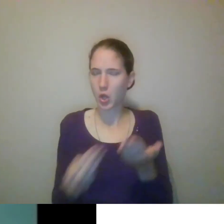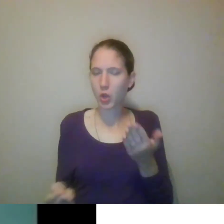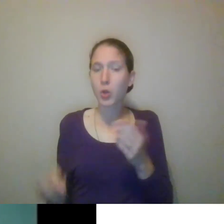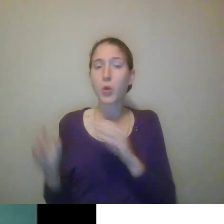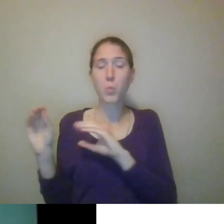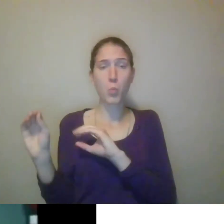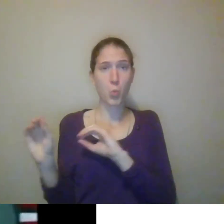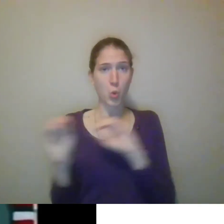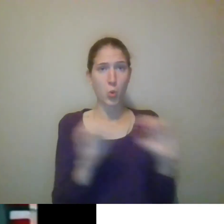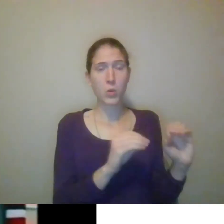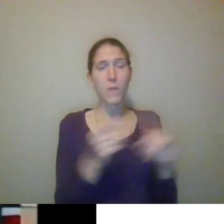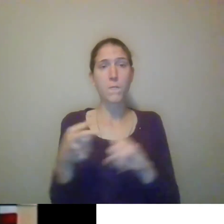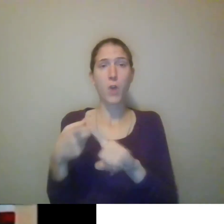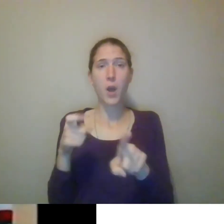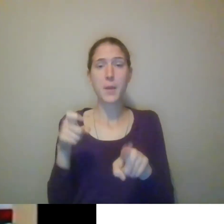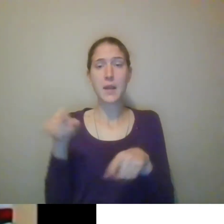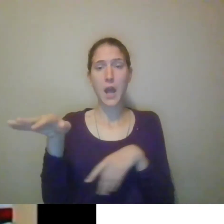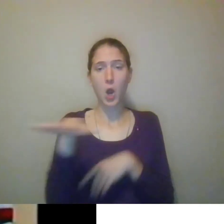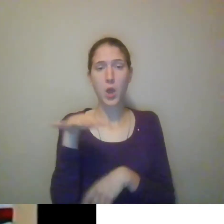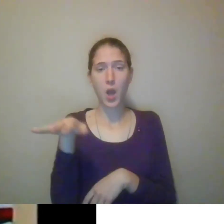an area